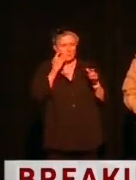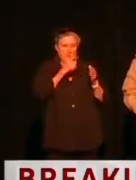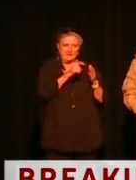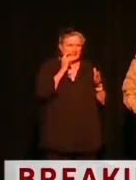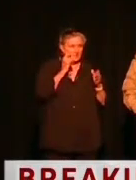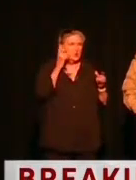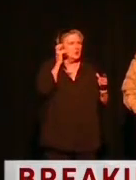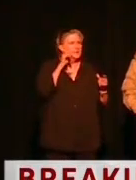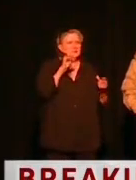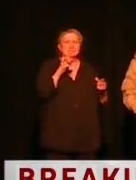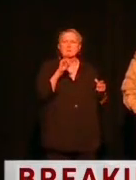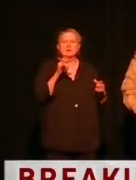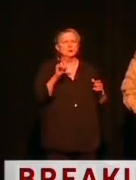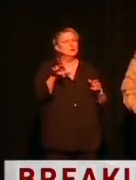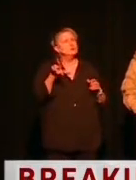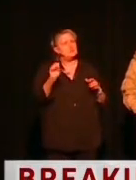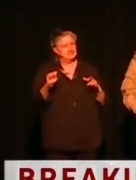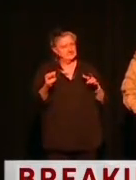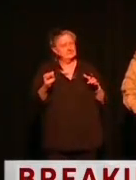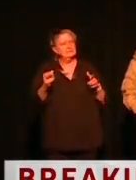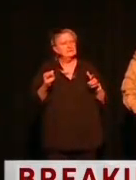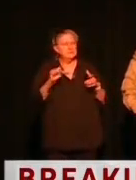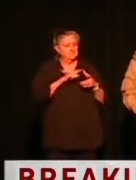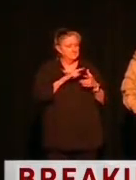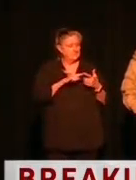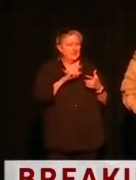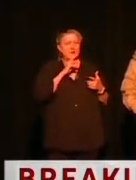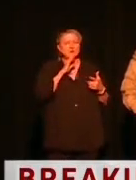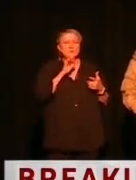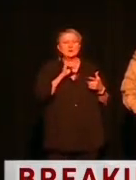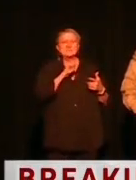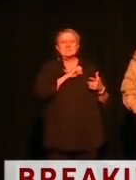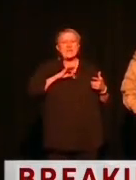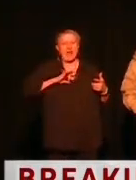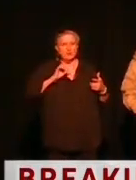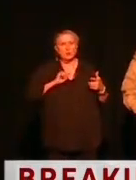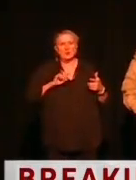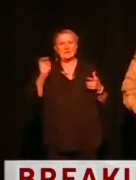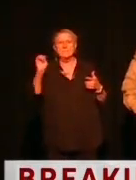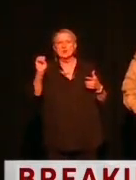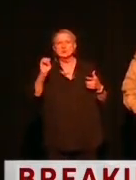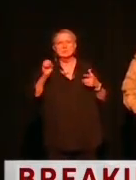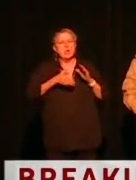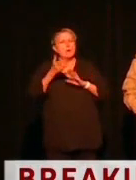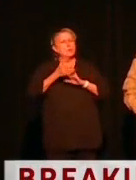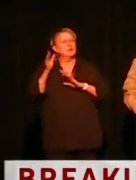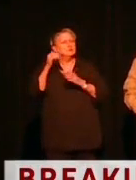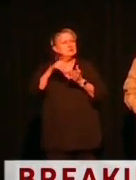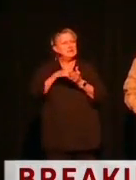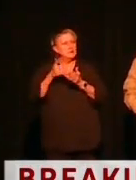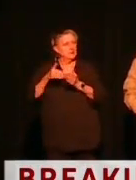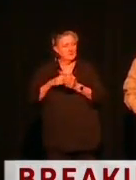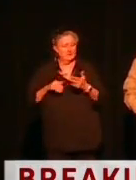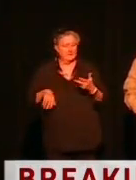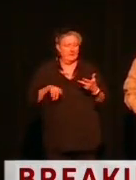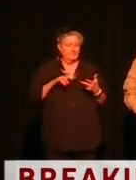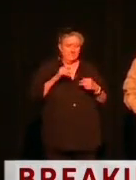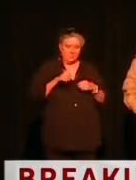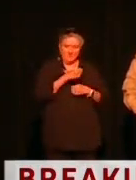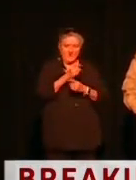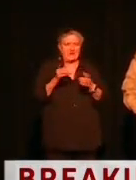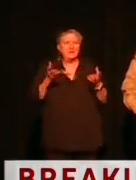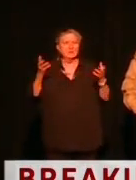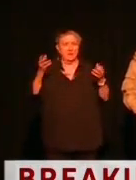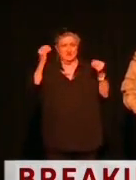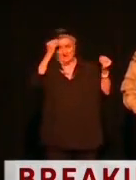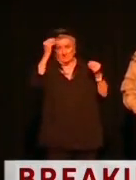as well. You've heard about the dispatchers. We've talked about the staff who work in our emergency operations centers and are providing a